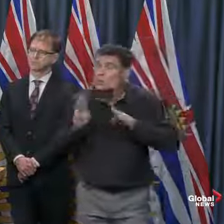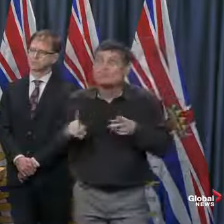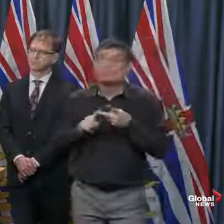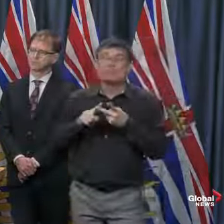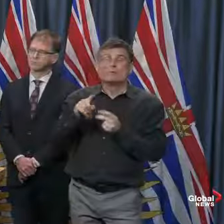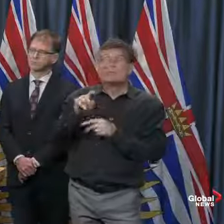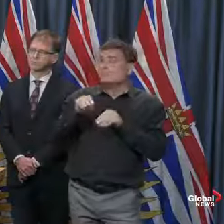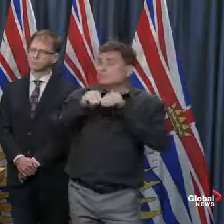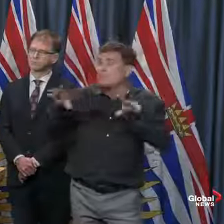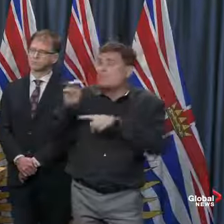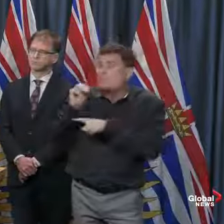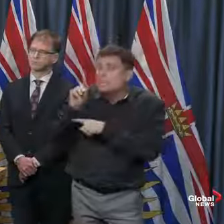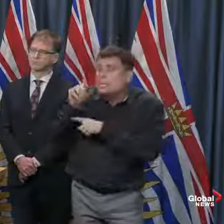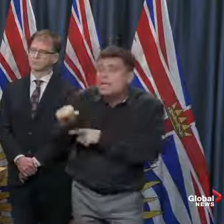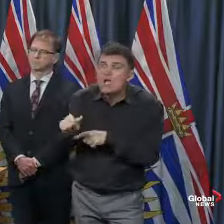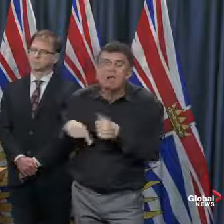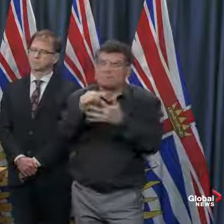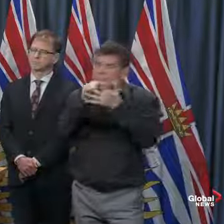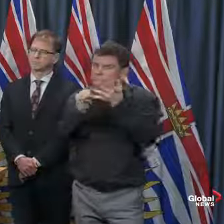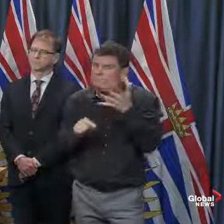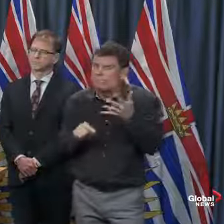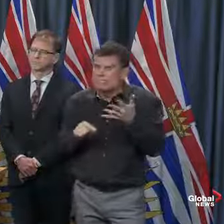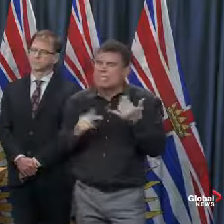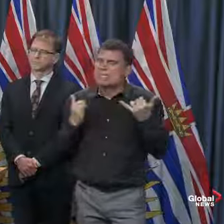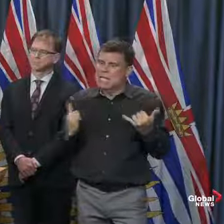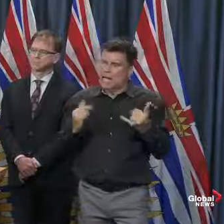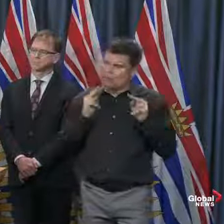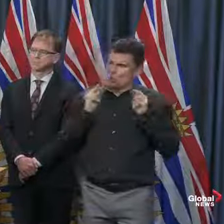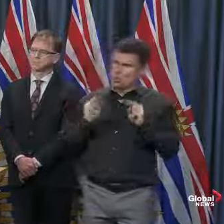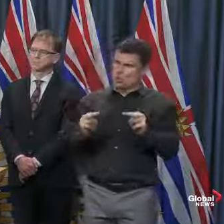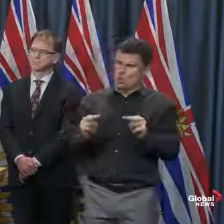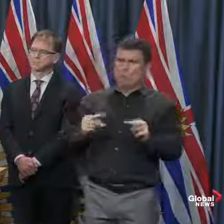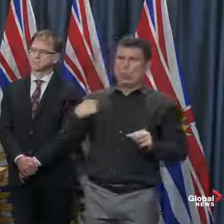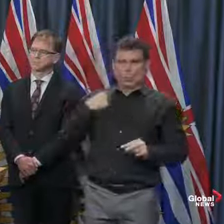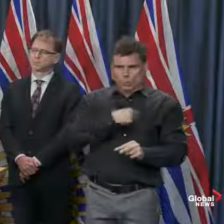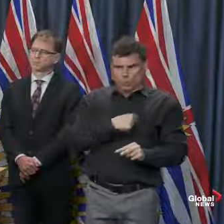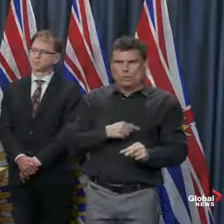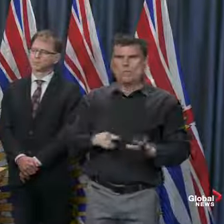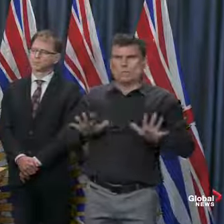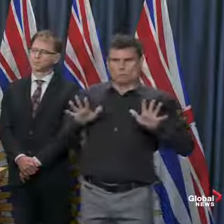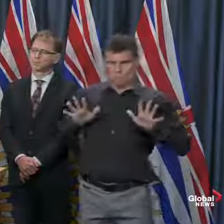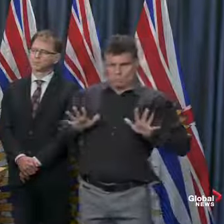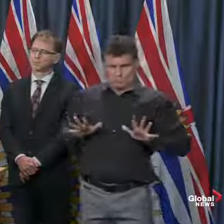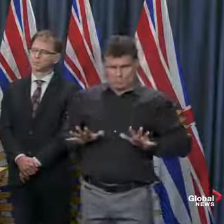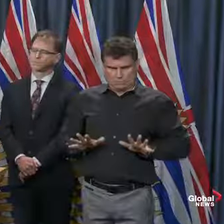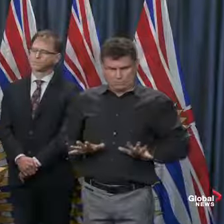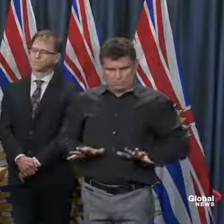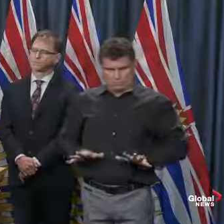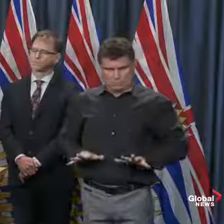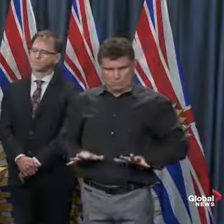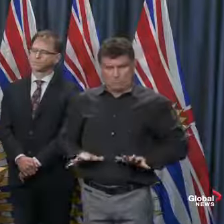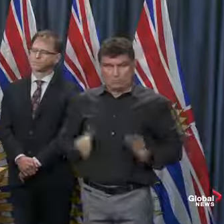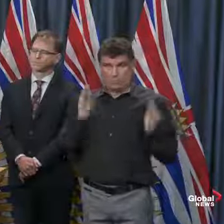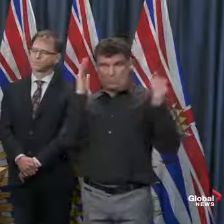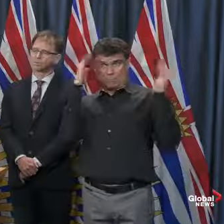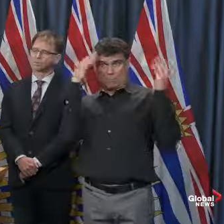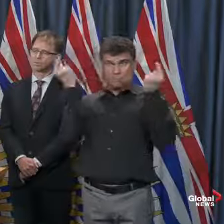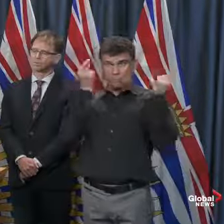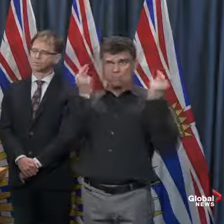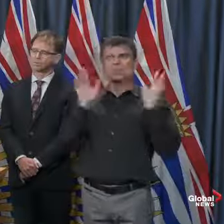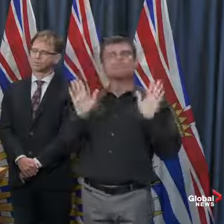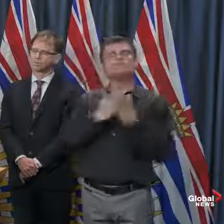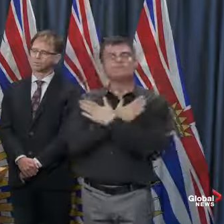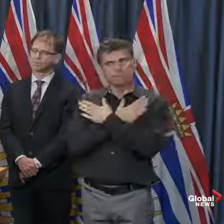and I think this is a time for all of us to have some quiet time, to spend some time together, to talk about it, to understand that it is